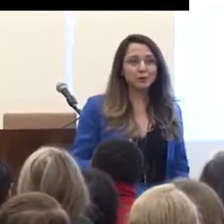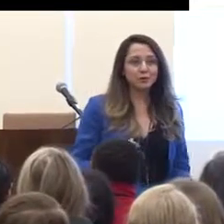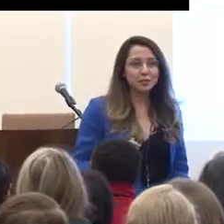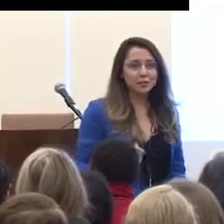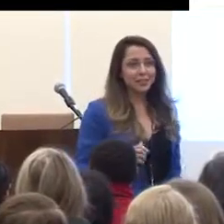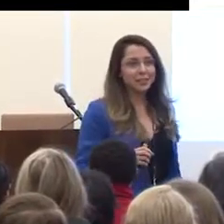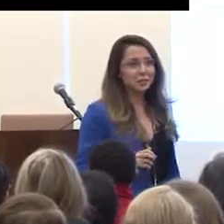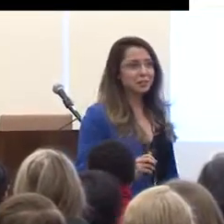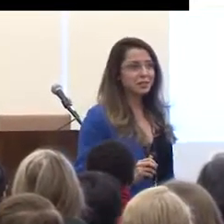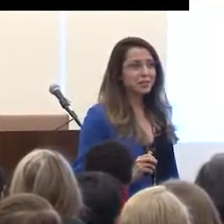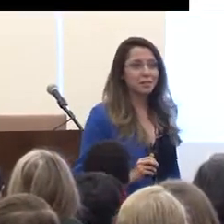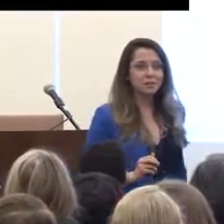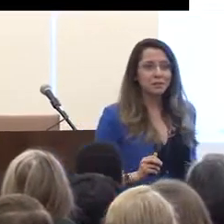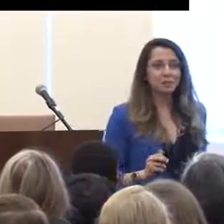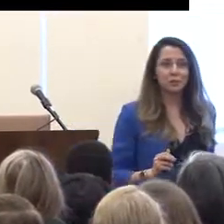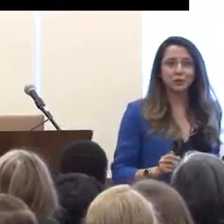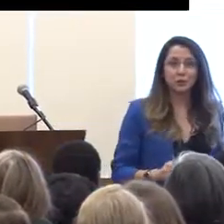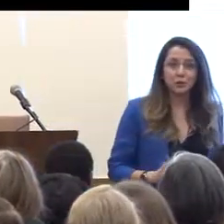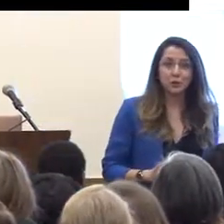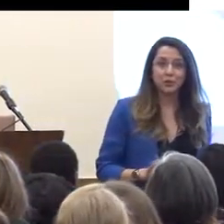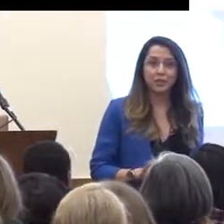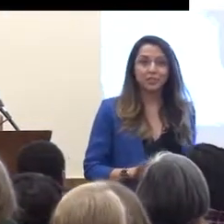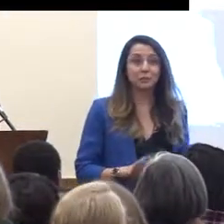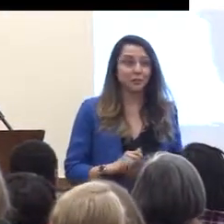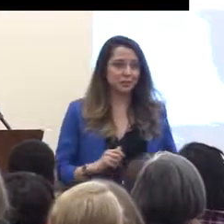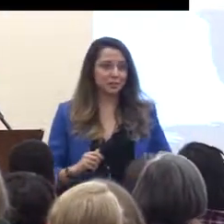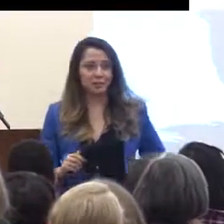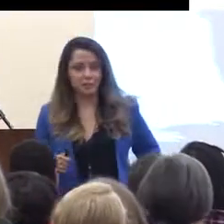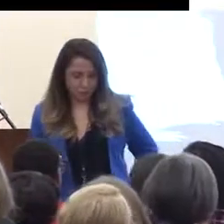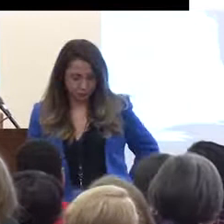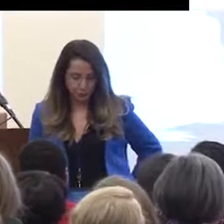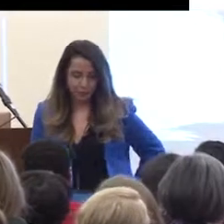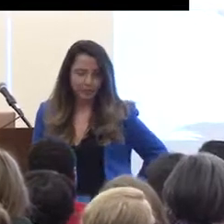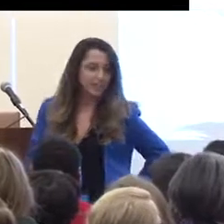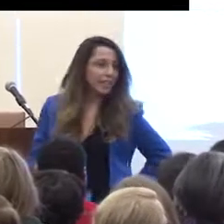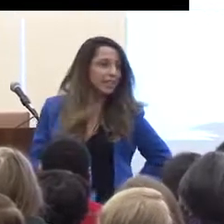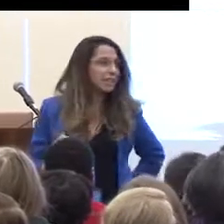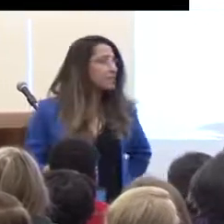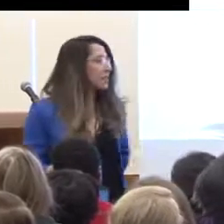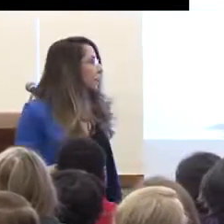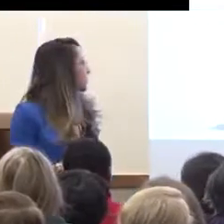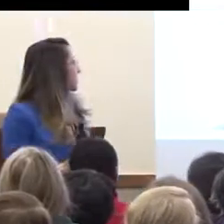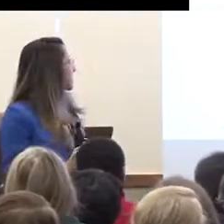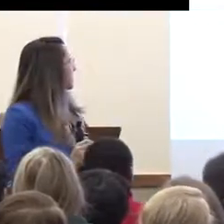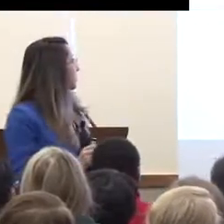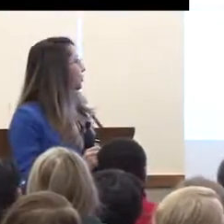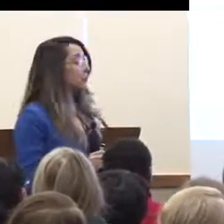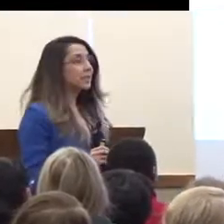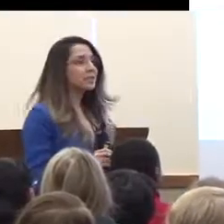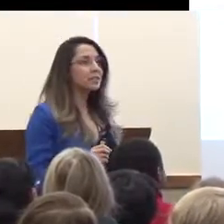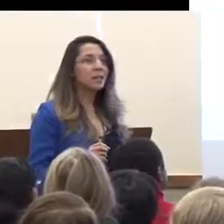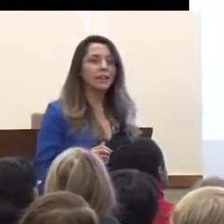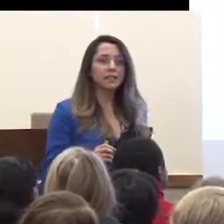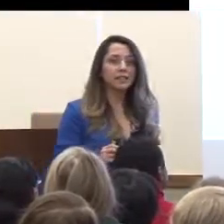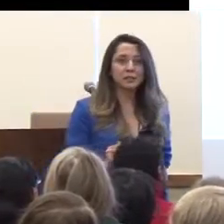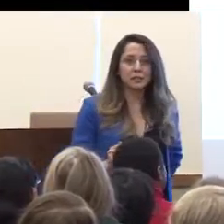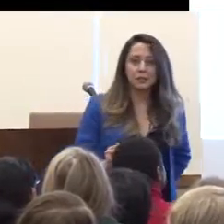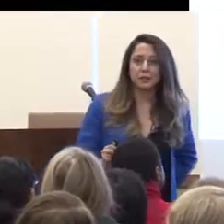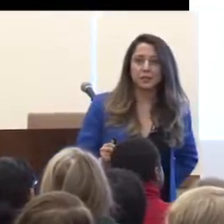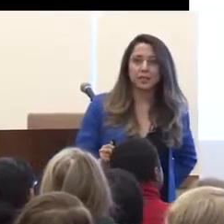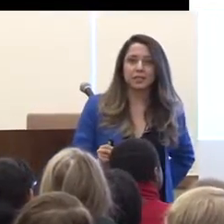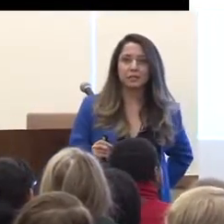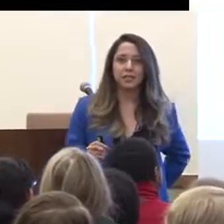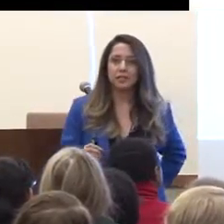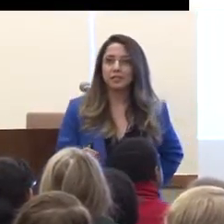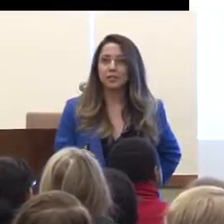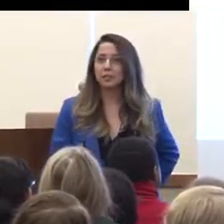A dozen village sign languages that have been reported so far in various parts of the world. These languages emerge when there is a high incidence